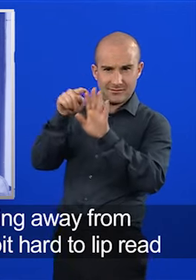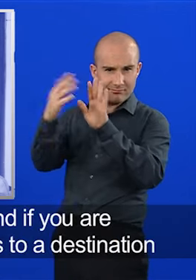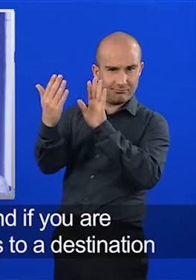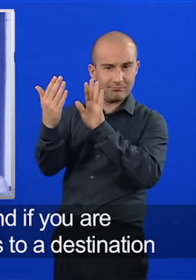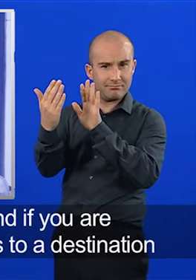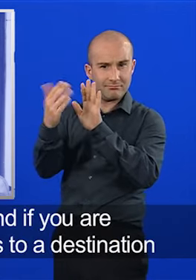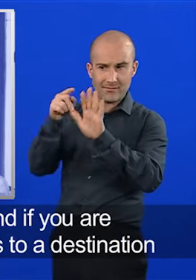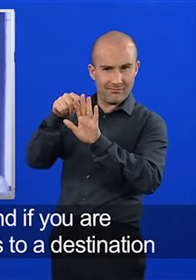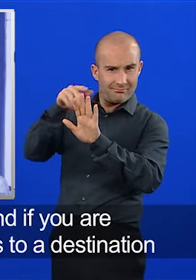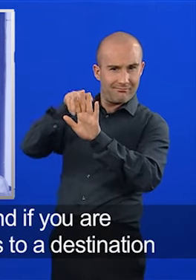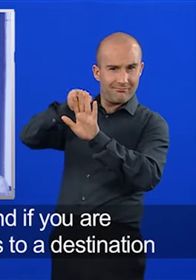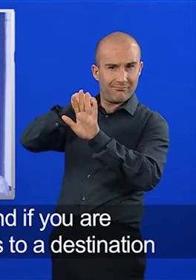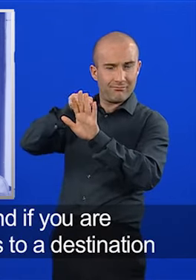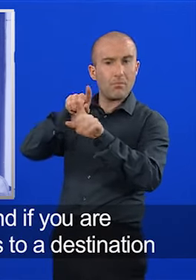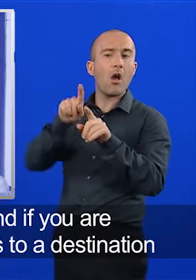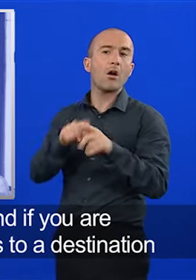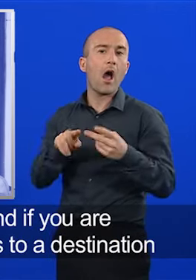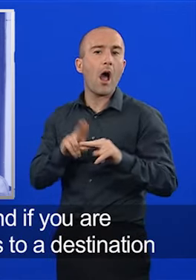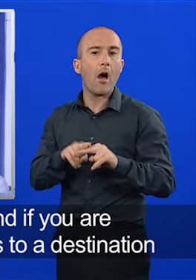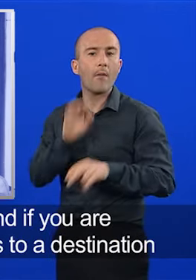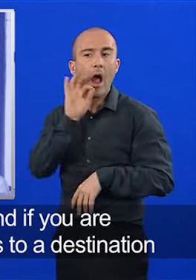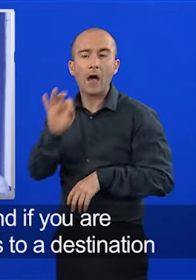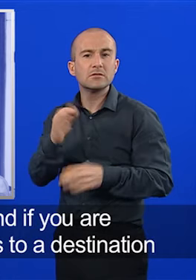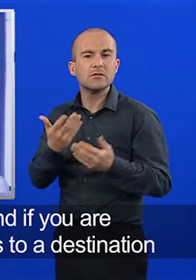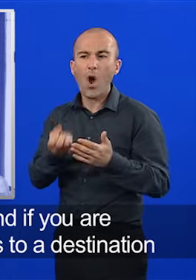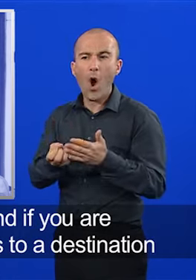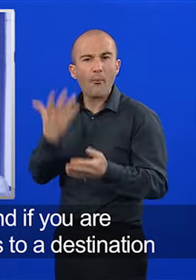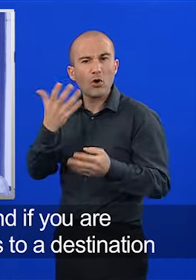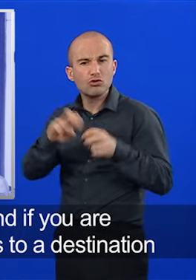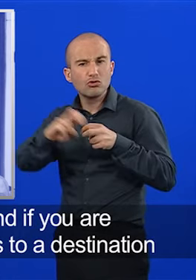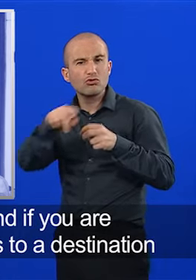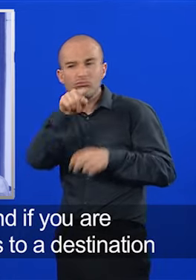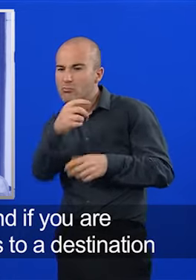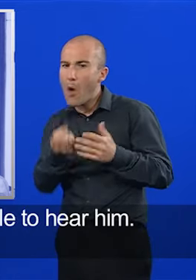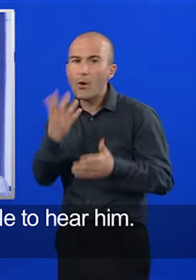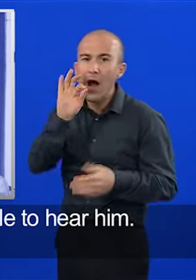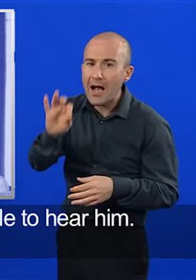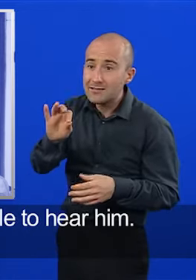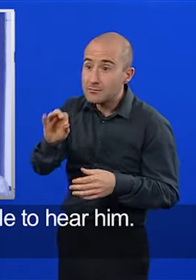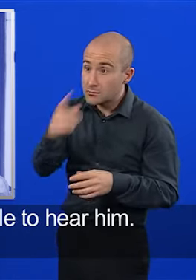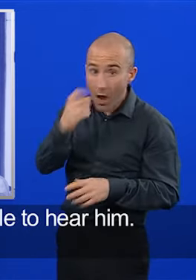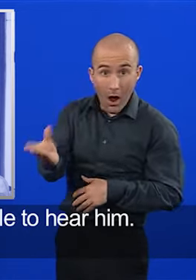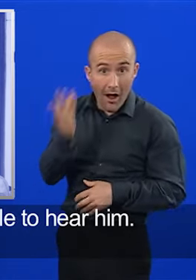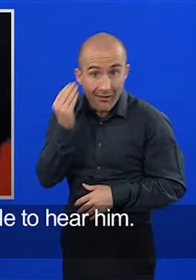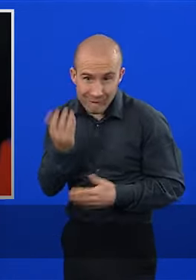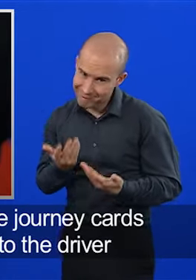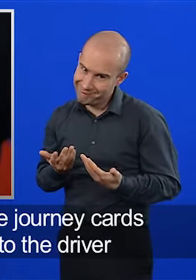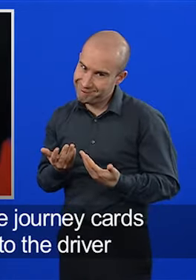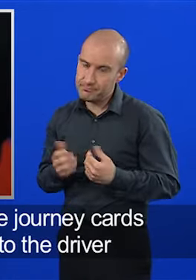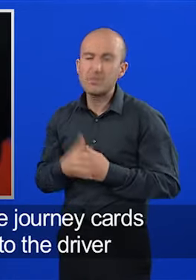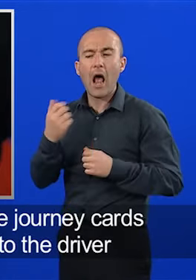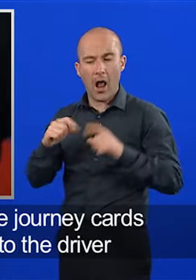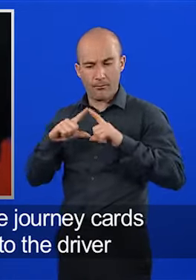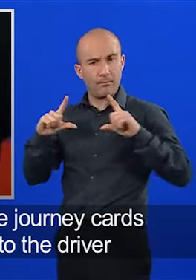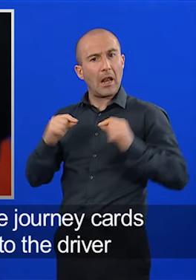breathe through the glass. And if you're asking how much a fare is to a destination, you won't always be able to hear him. They do